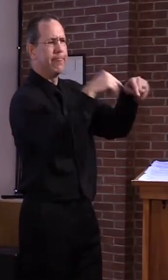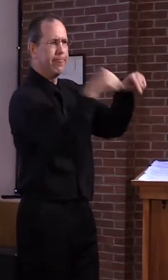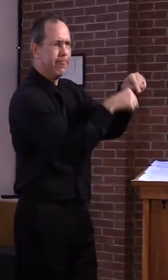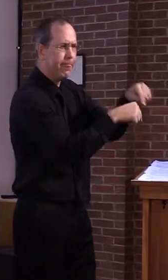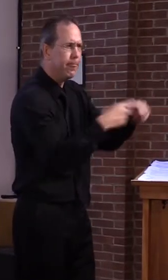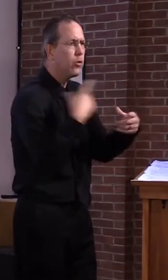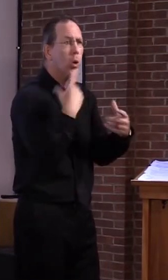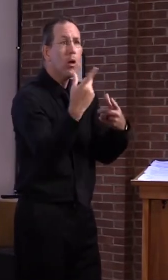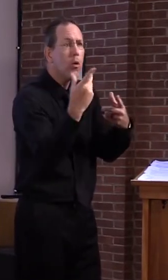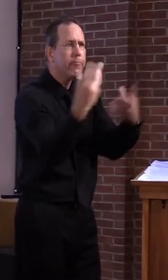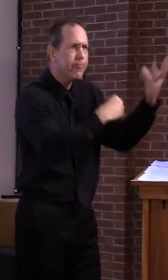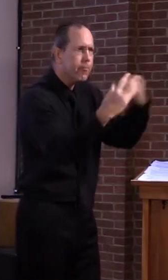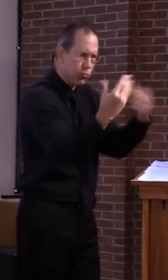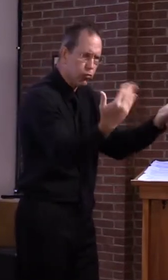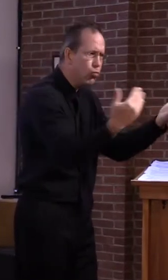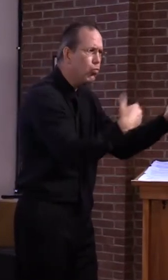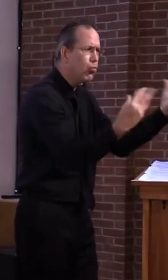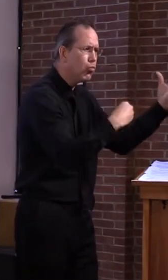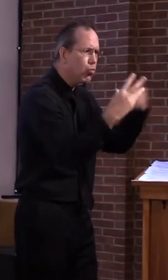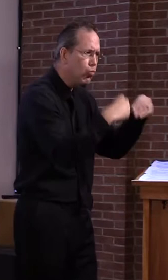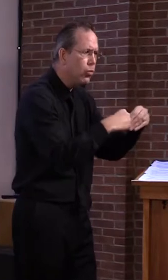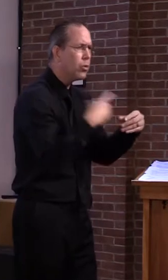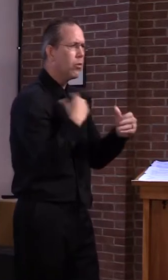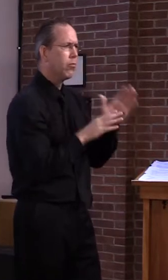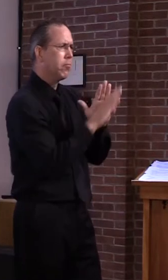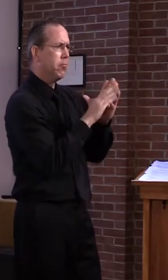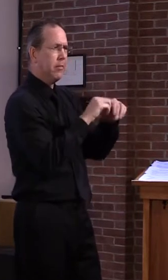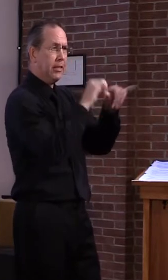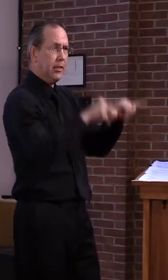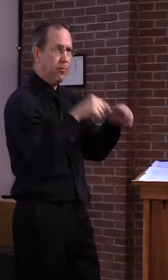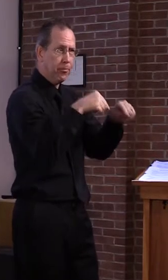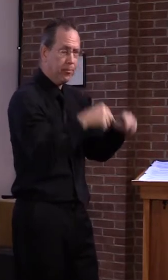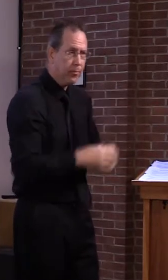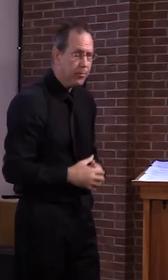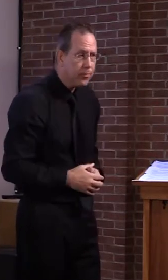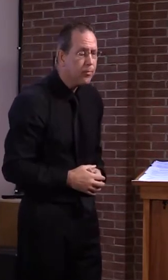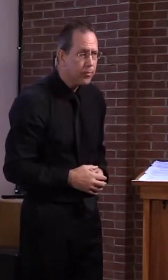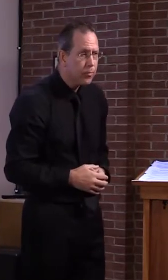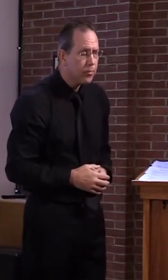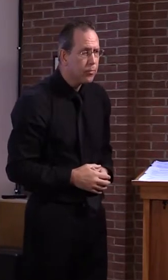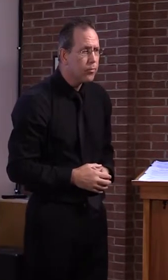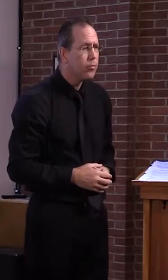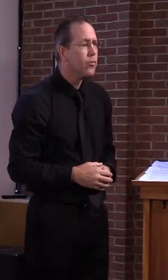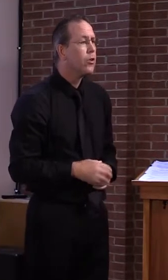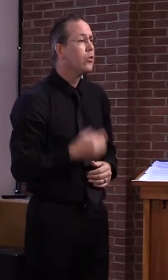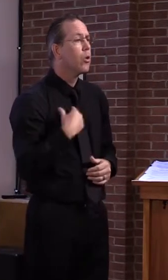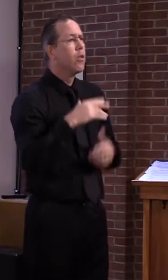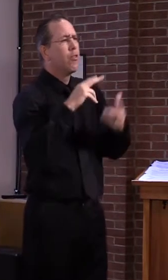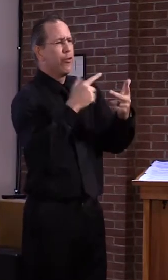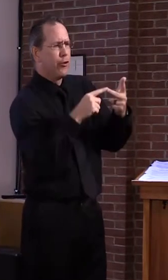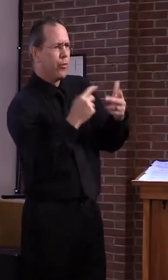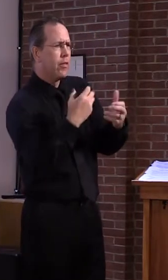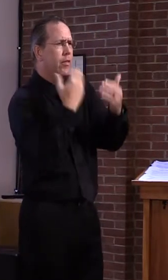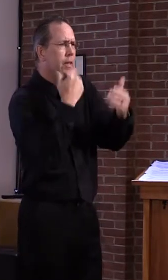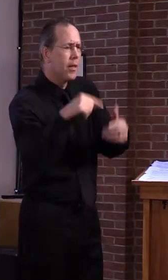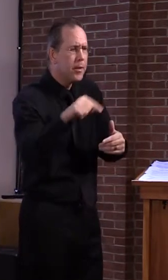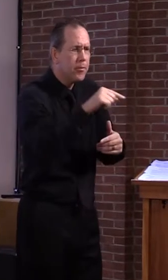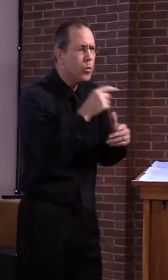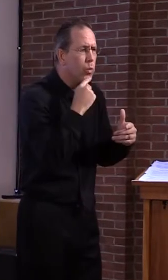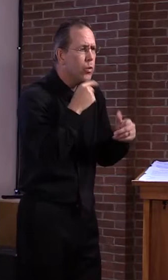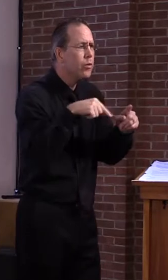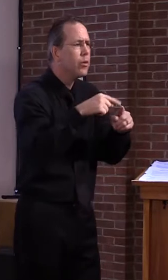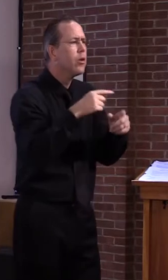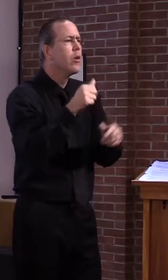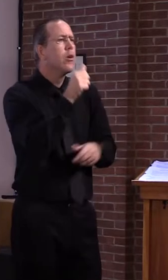while responding to the needs of working families. We also appreciate the wide variety of private businesses